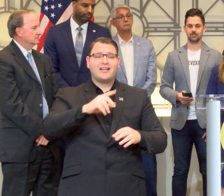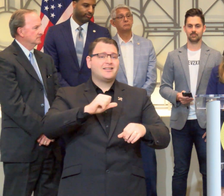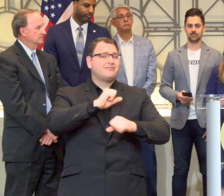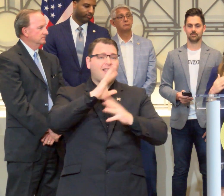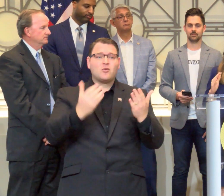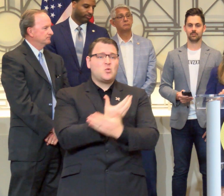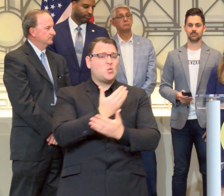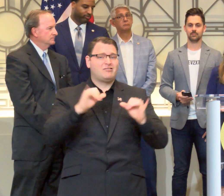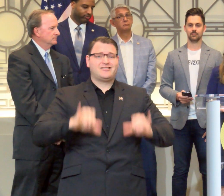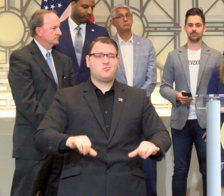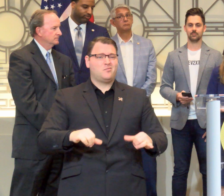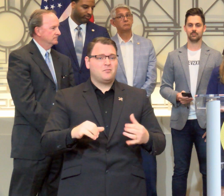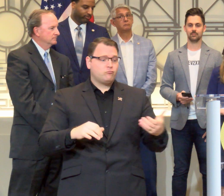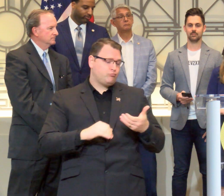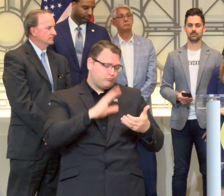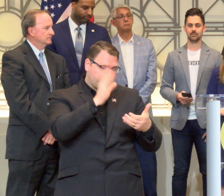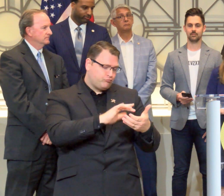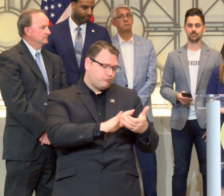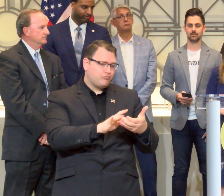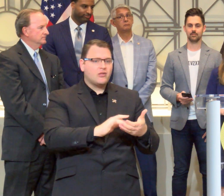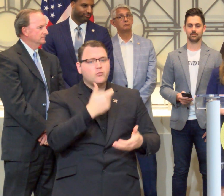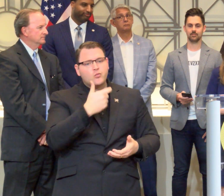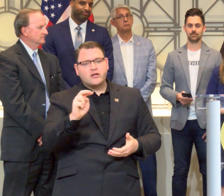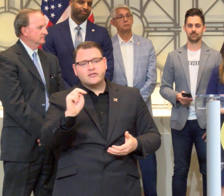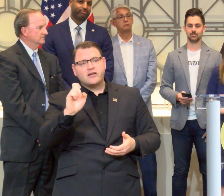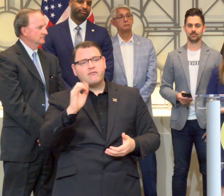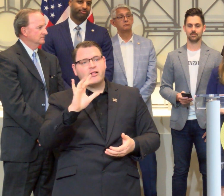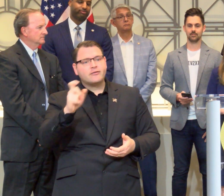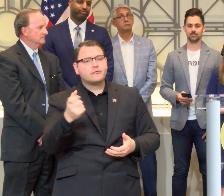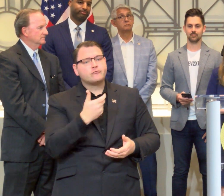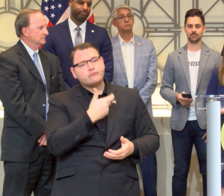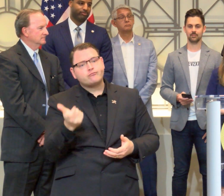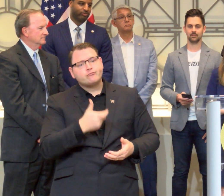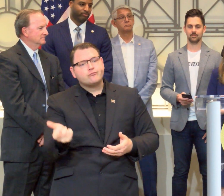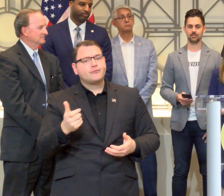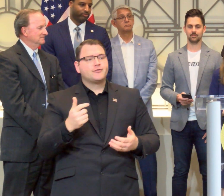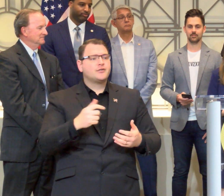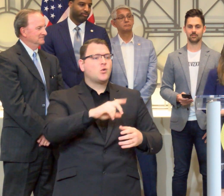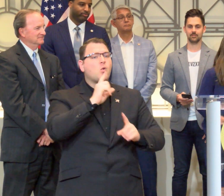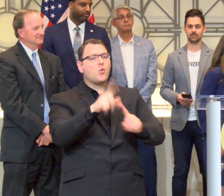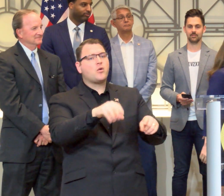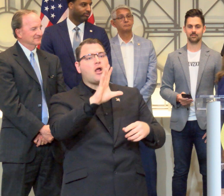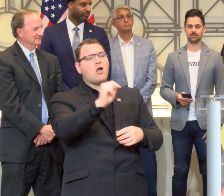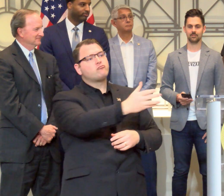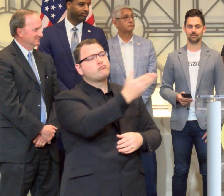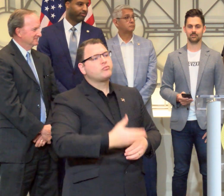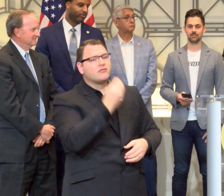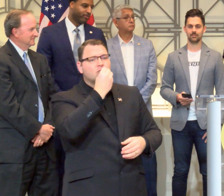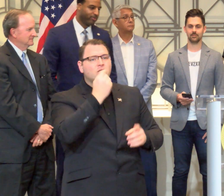So let's all just take a beat, watch Netflix, order out from your favorite restaurants. It'll be okay. We'll get through all of this. Thank you.